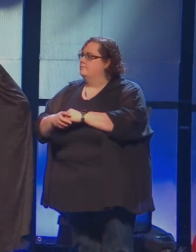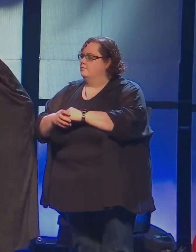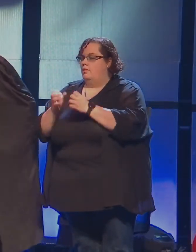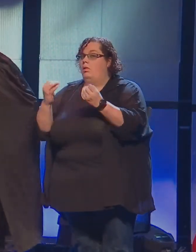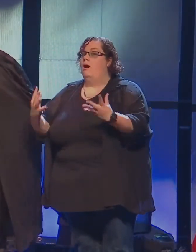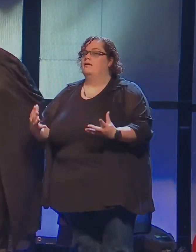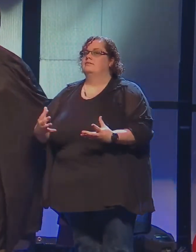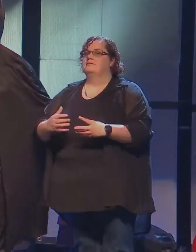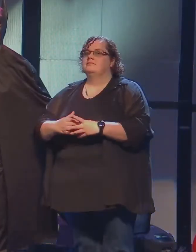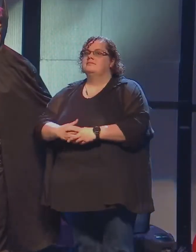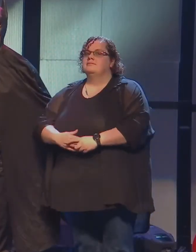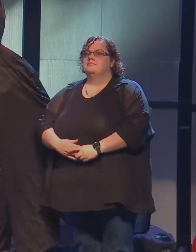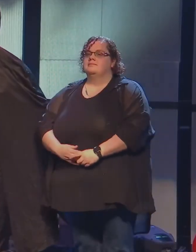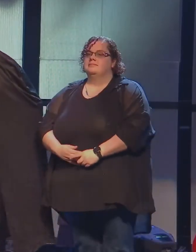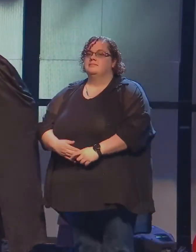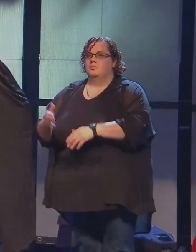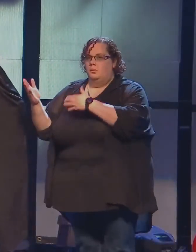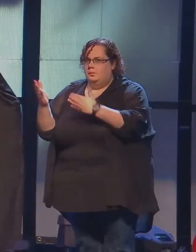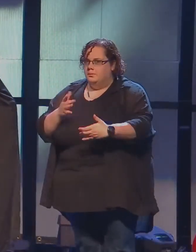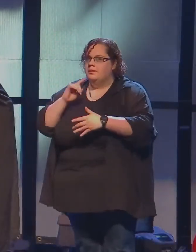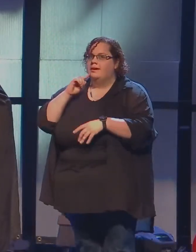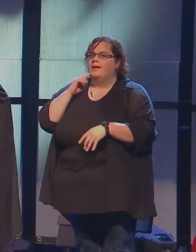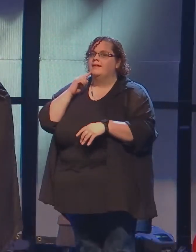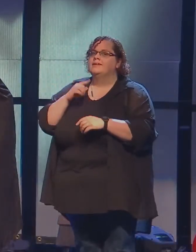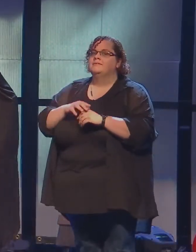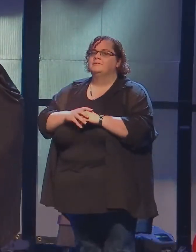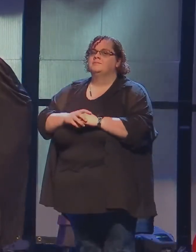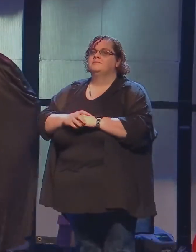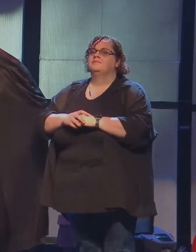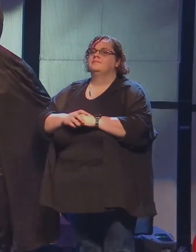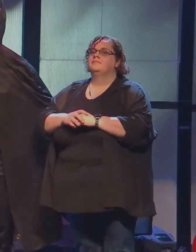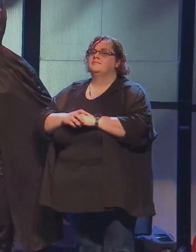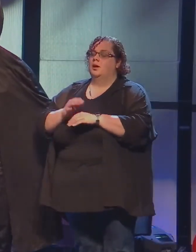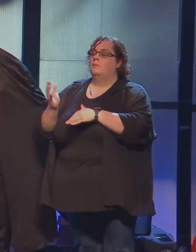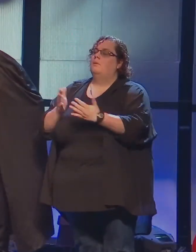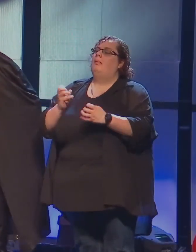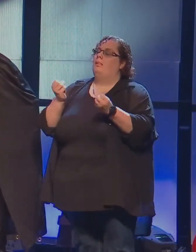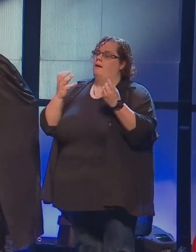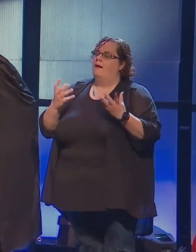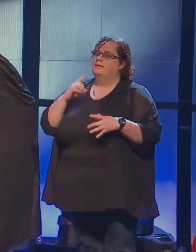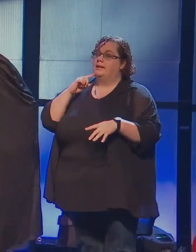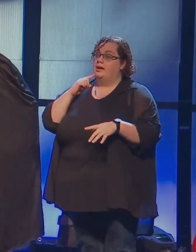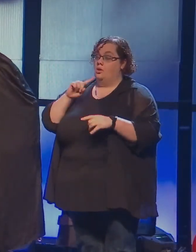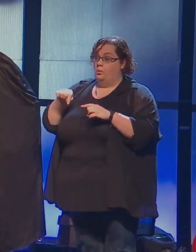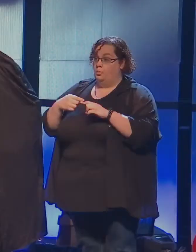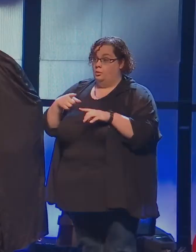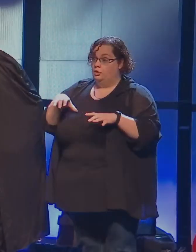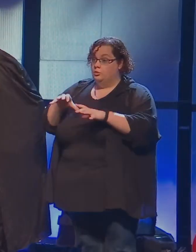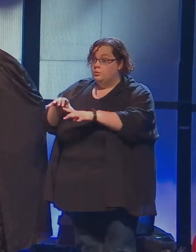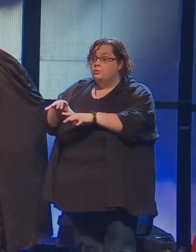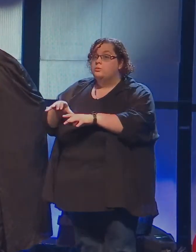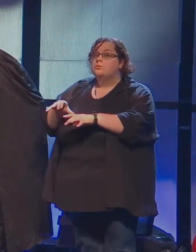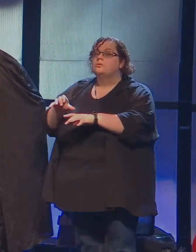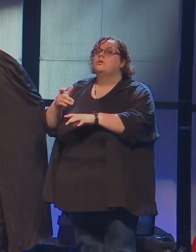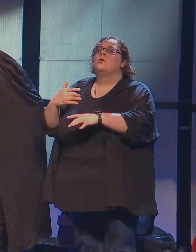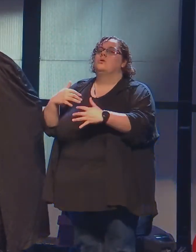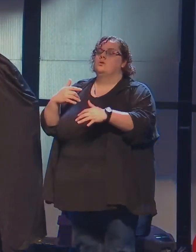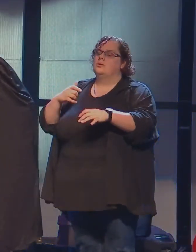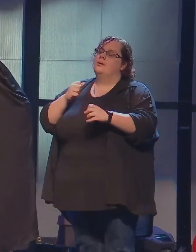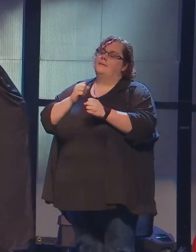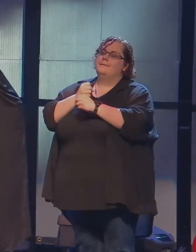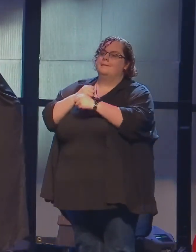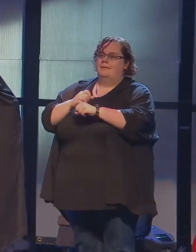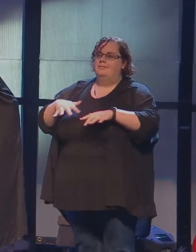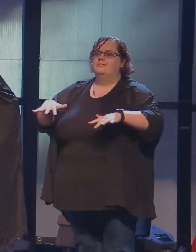lot. Okay, Bring candy. okay. Bring a lot of candy. Because when you do, you're creating a space